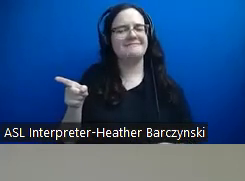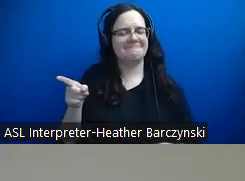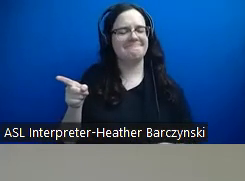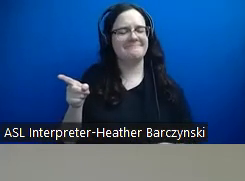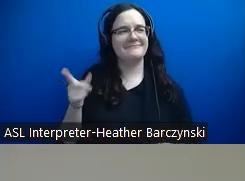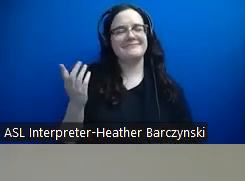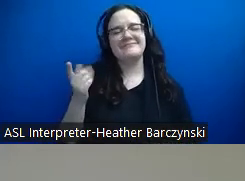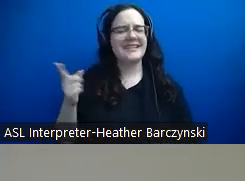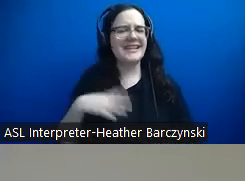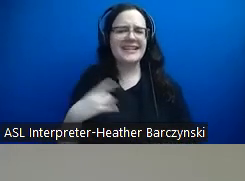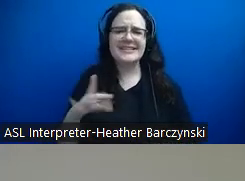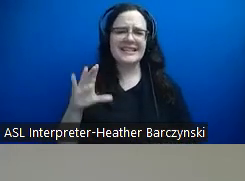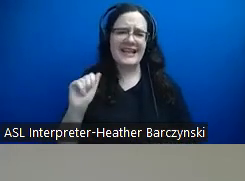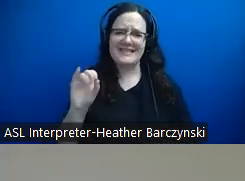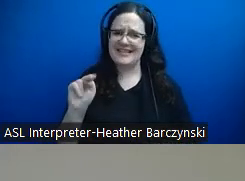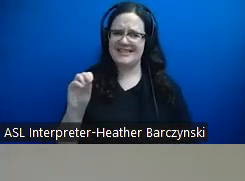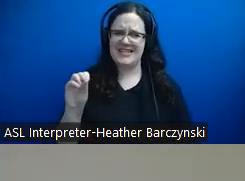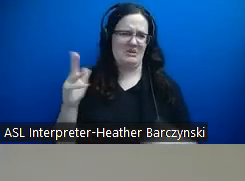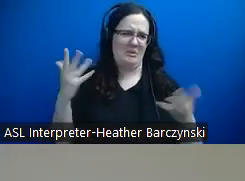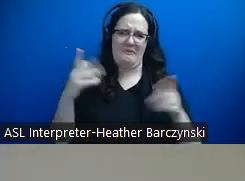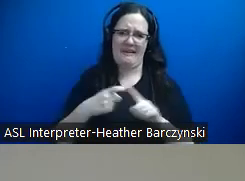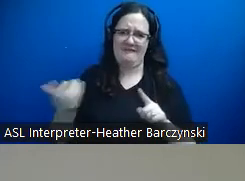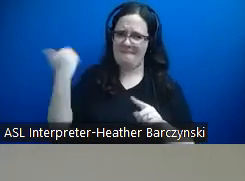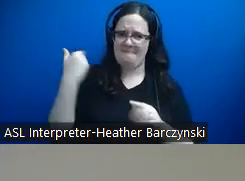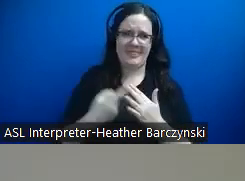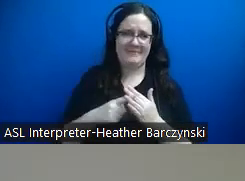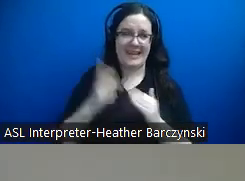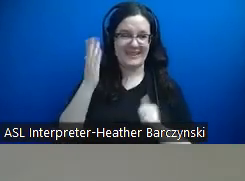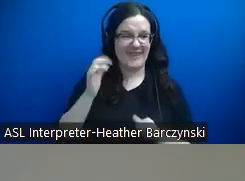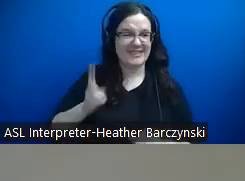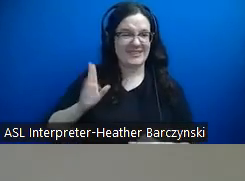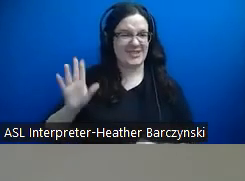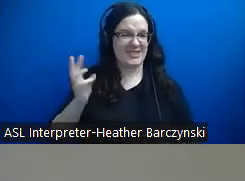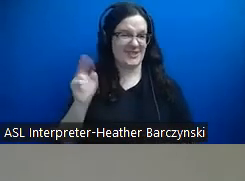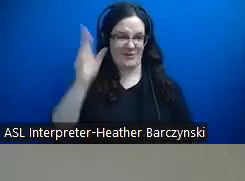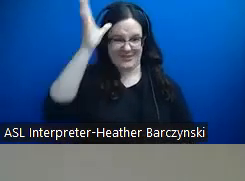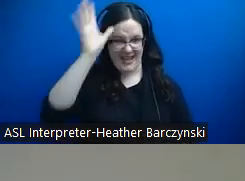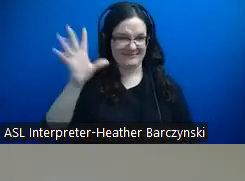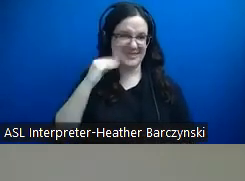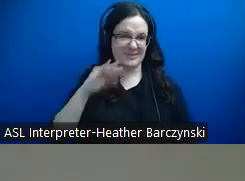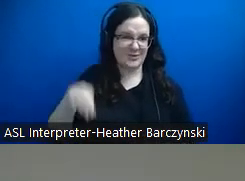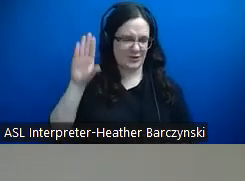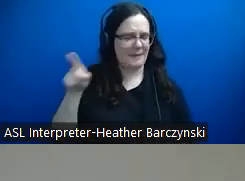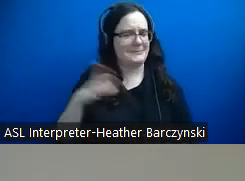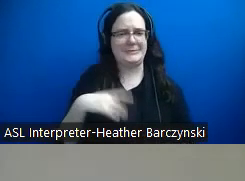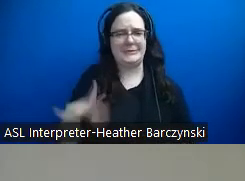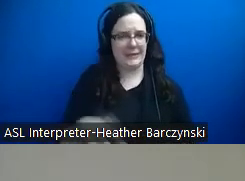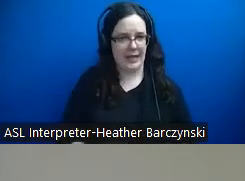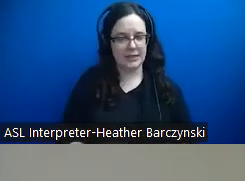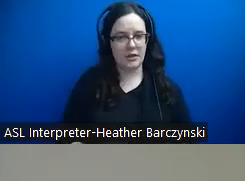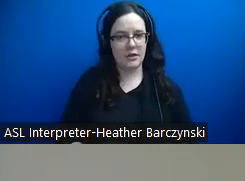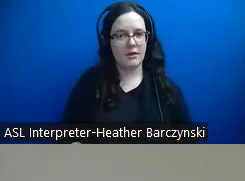didn't like the casino to begin with because of his history with his own dad. But then also he didn't like going